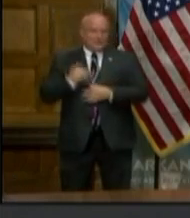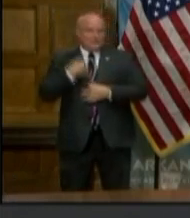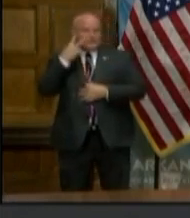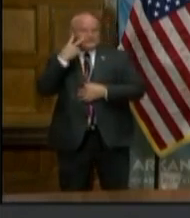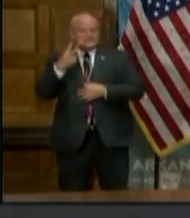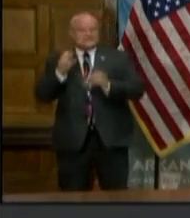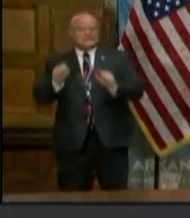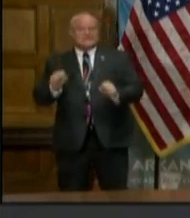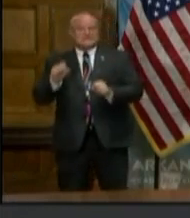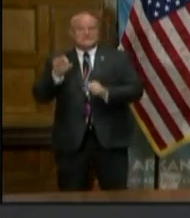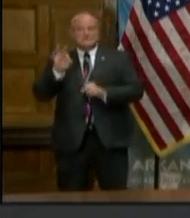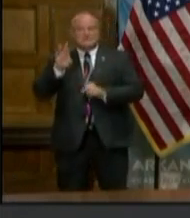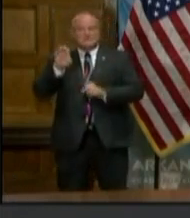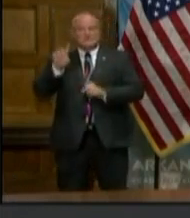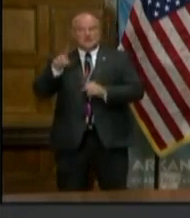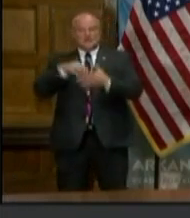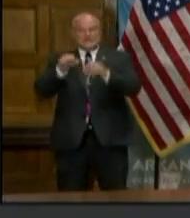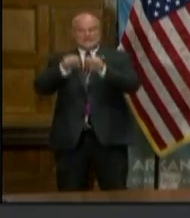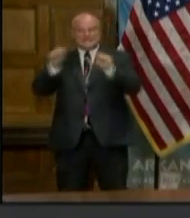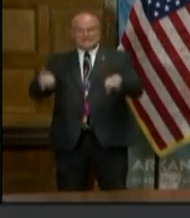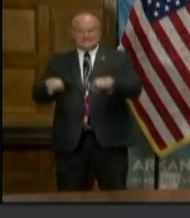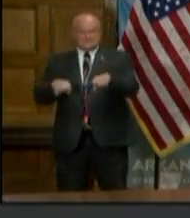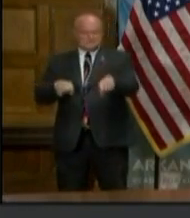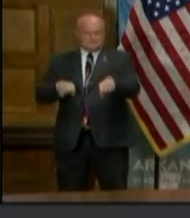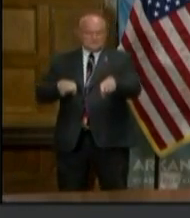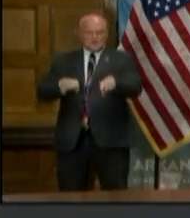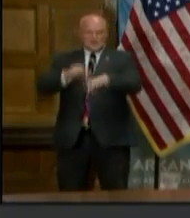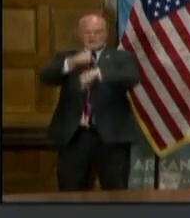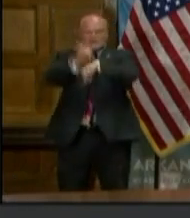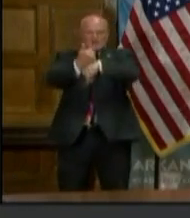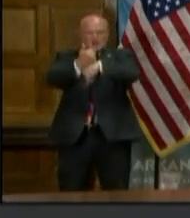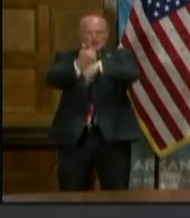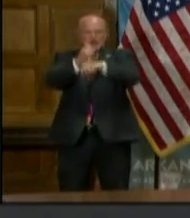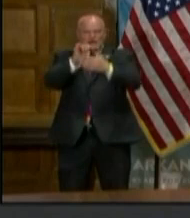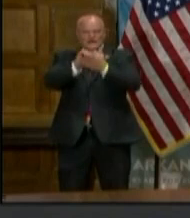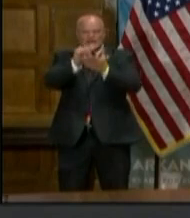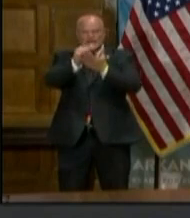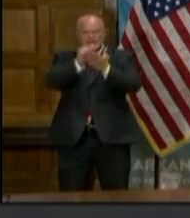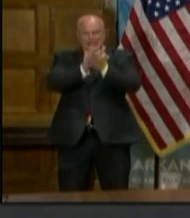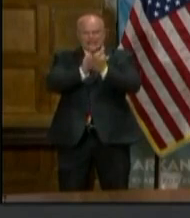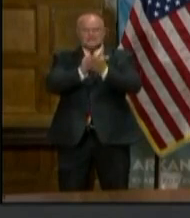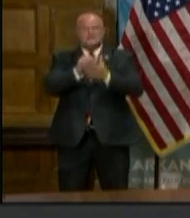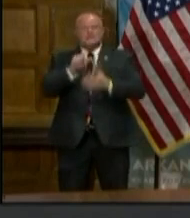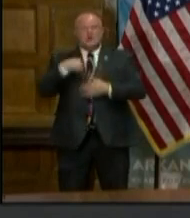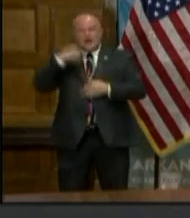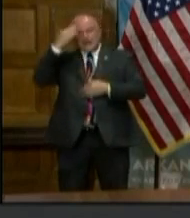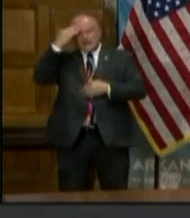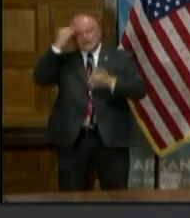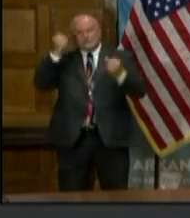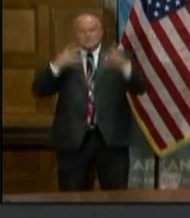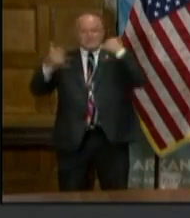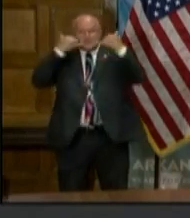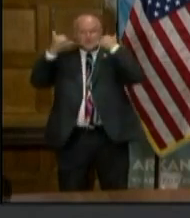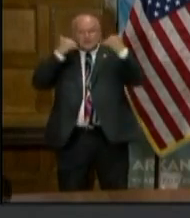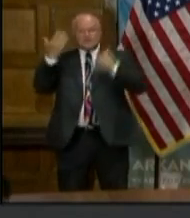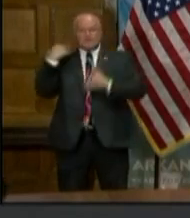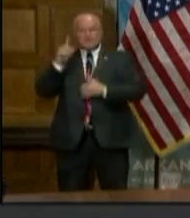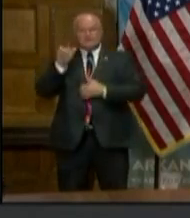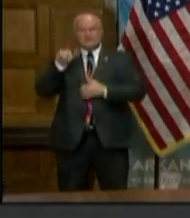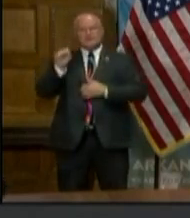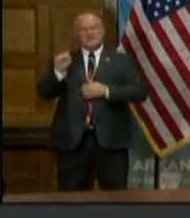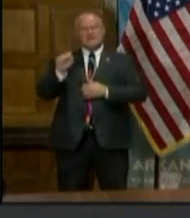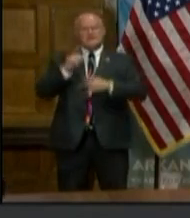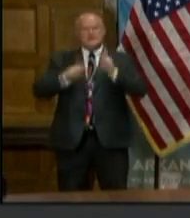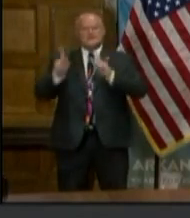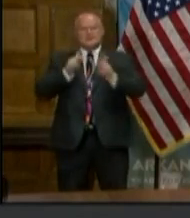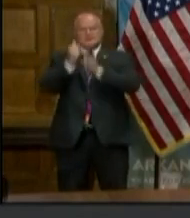a potential fraud in the system, we will have to lock that account down. So I know we've got a lot of calls in the last couple of days